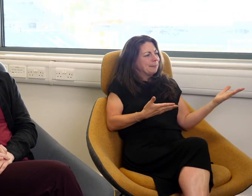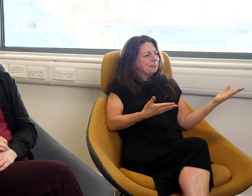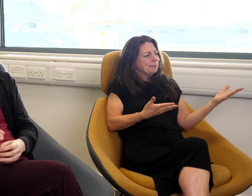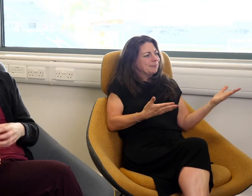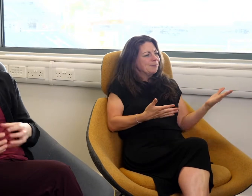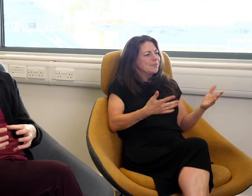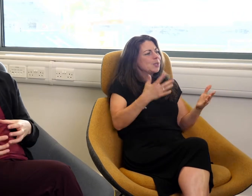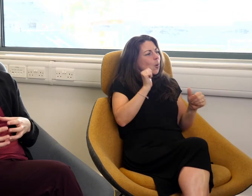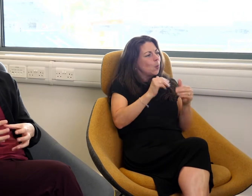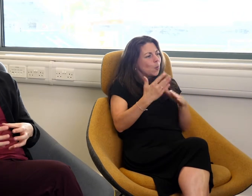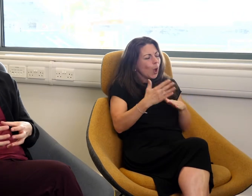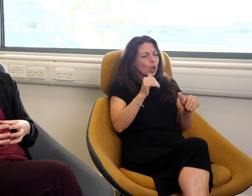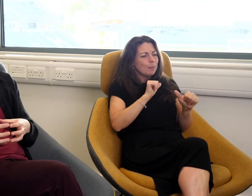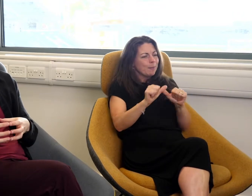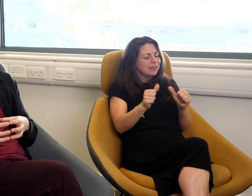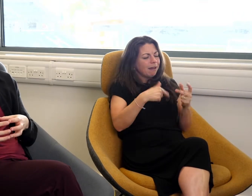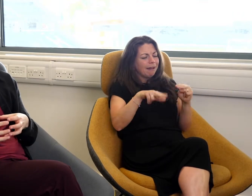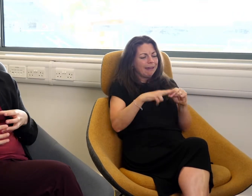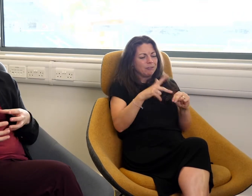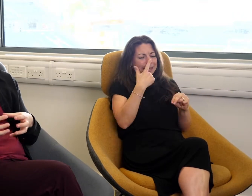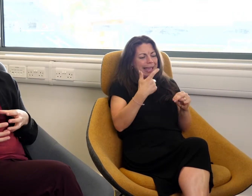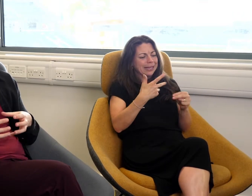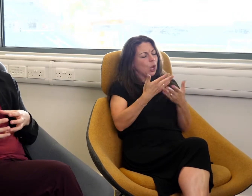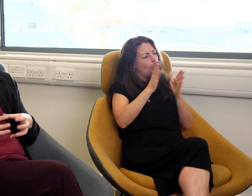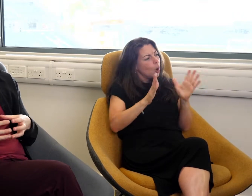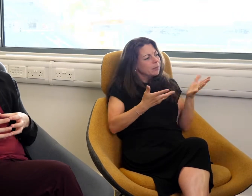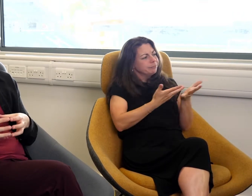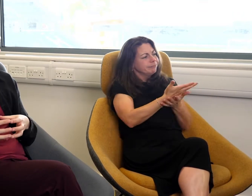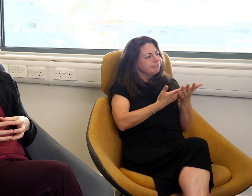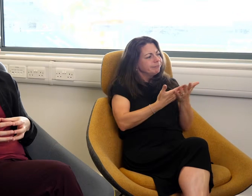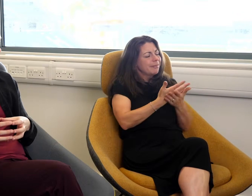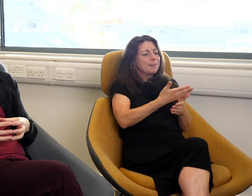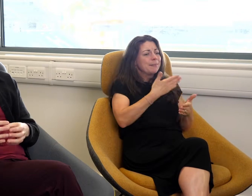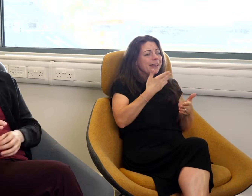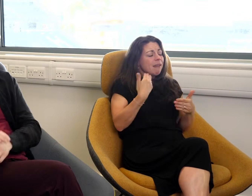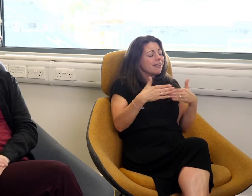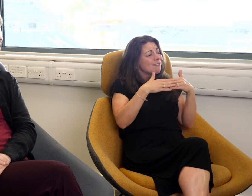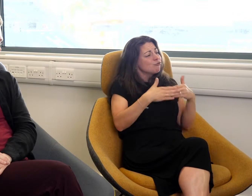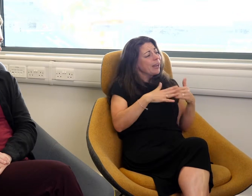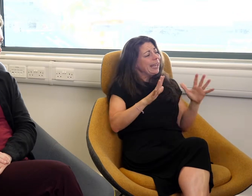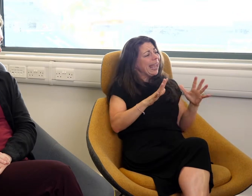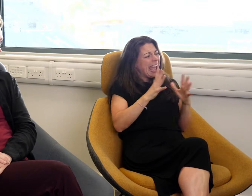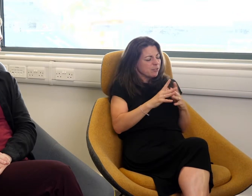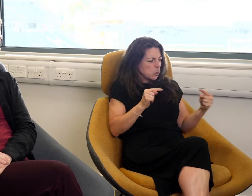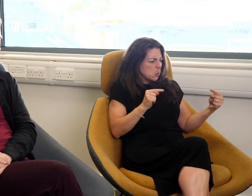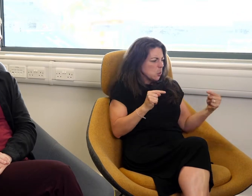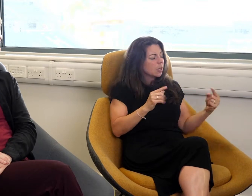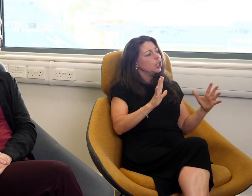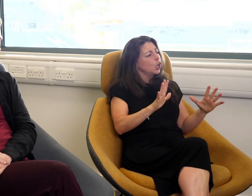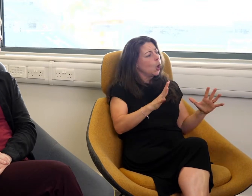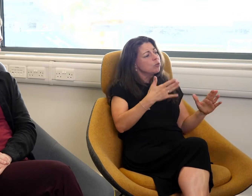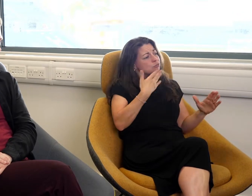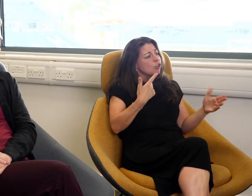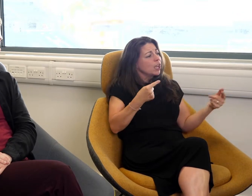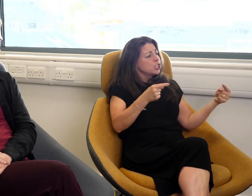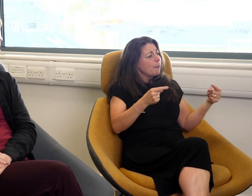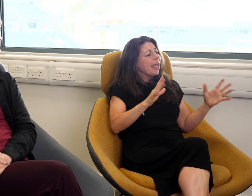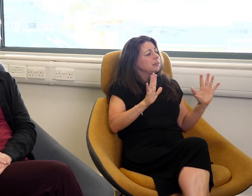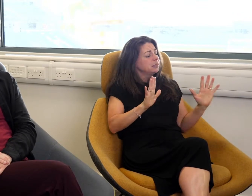those discussions and debates in a kind of, friendly, reasoned way. And to be honest, there's a lot more of that